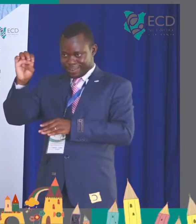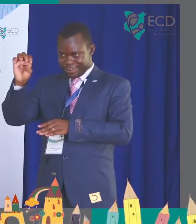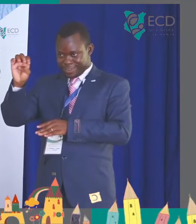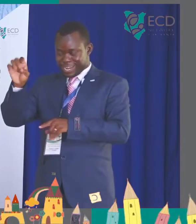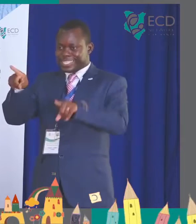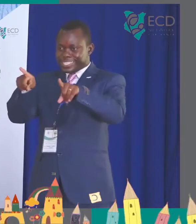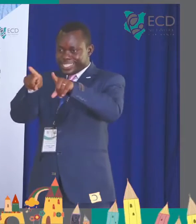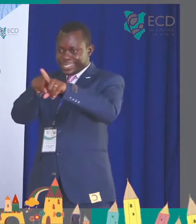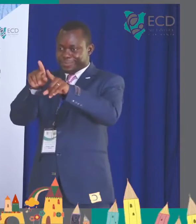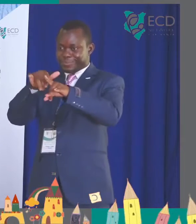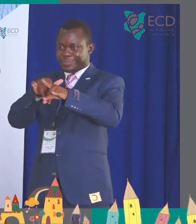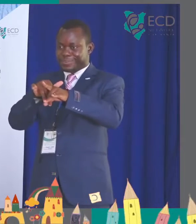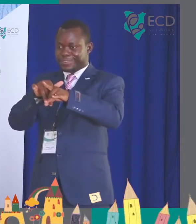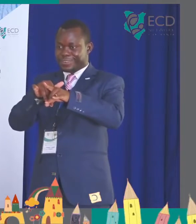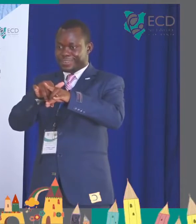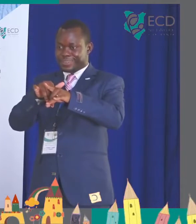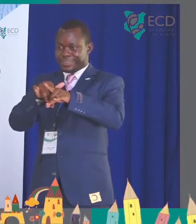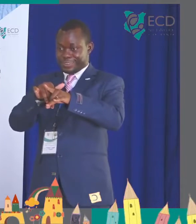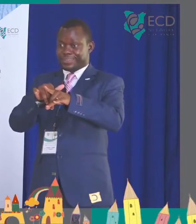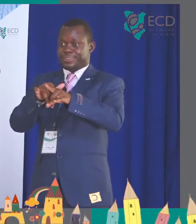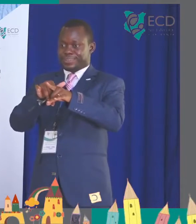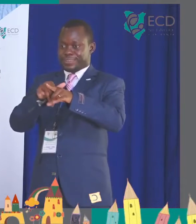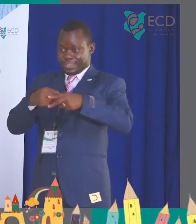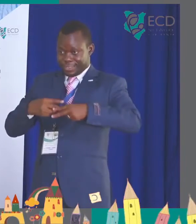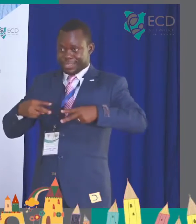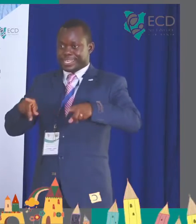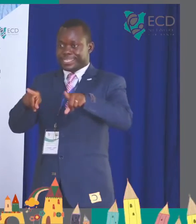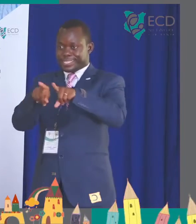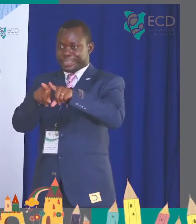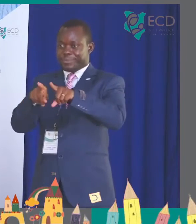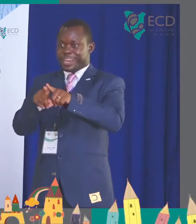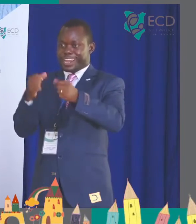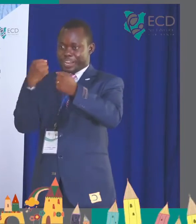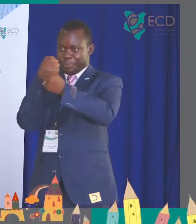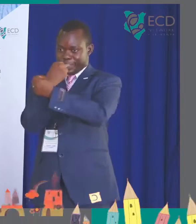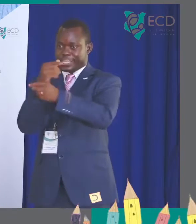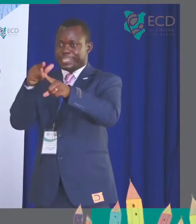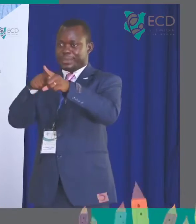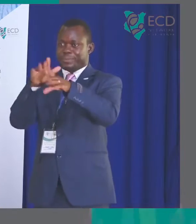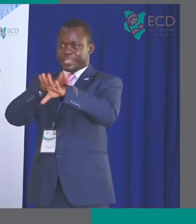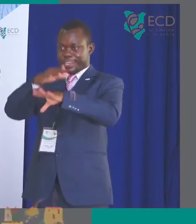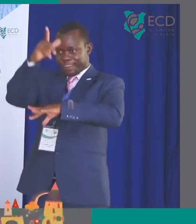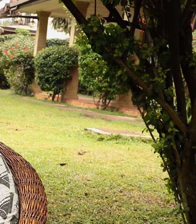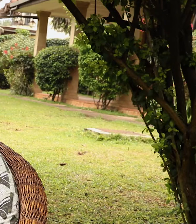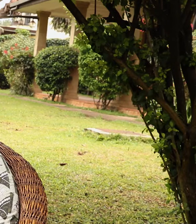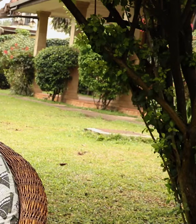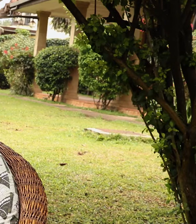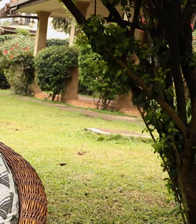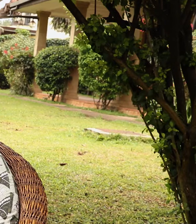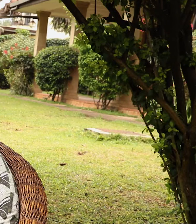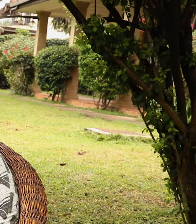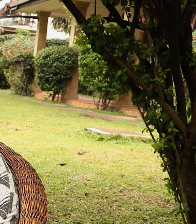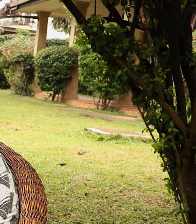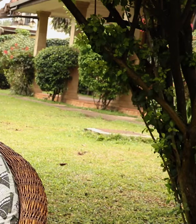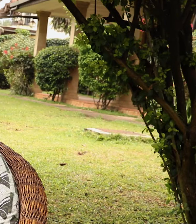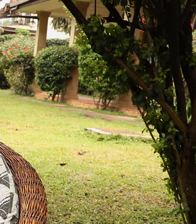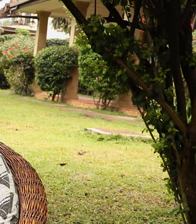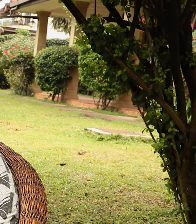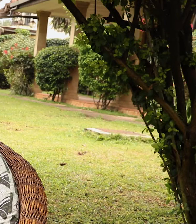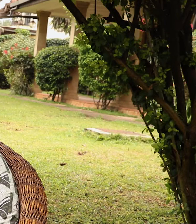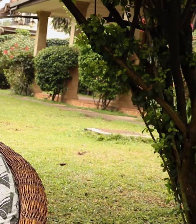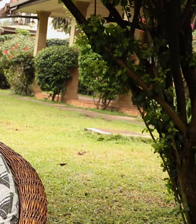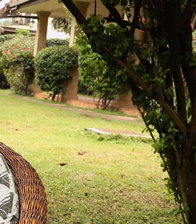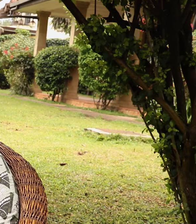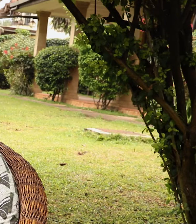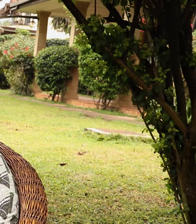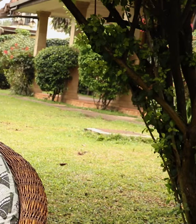prisons, and those in informal settlement, as well as those in the rural. ECD is a relatively new